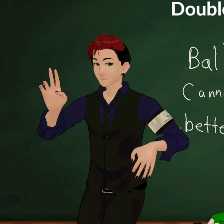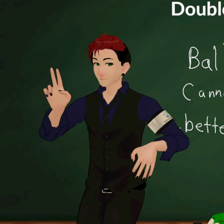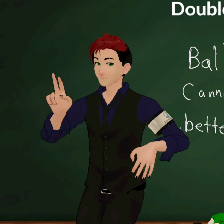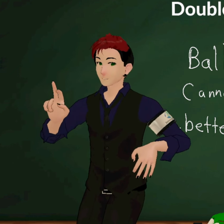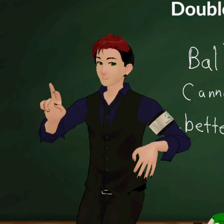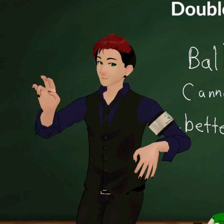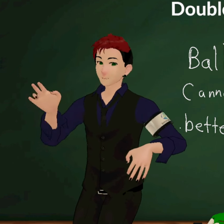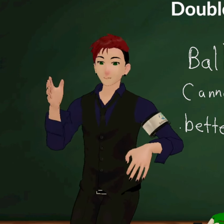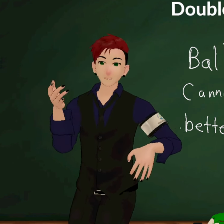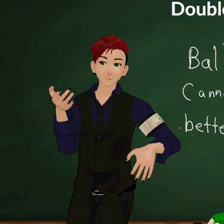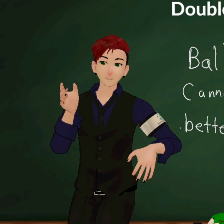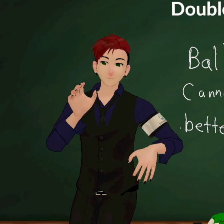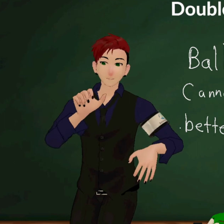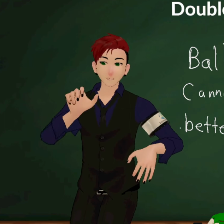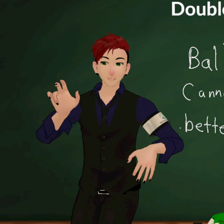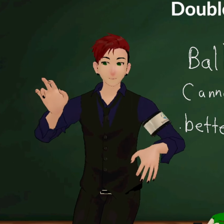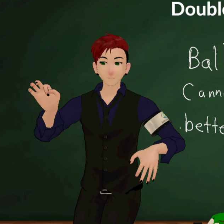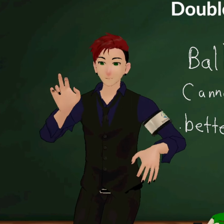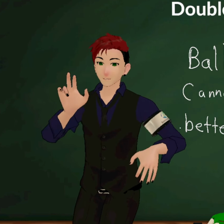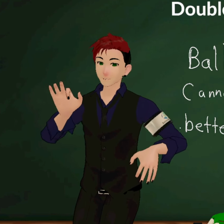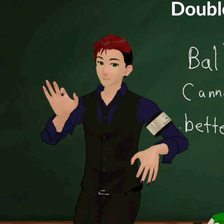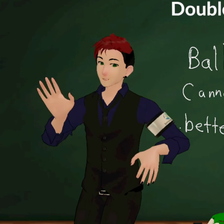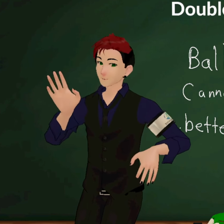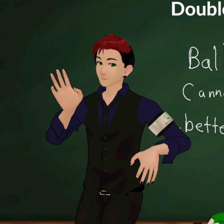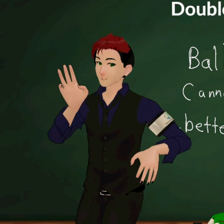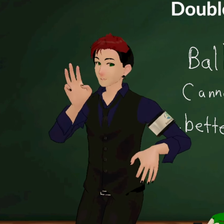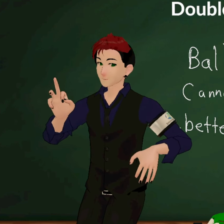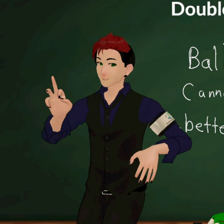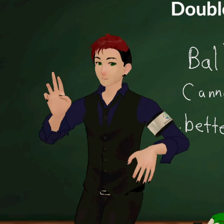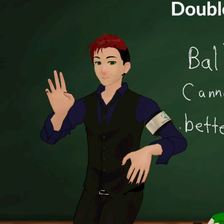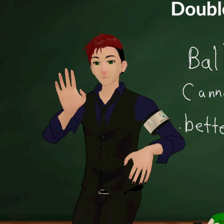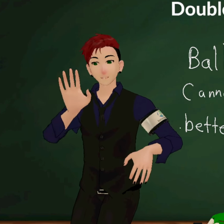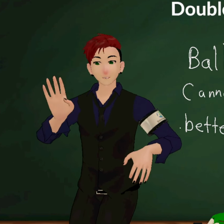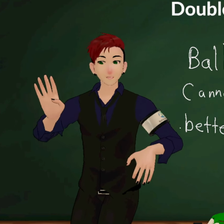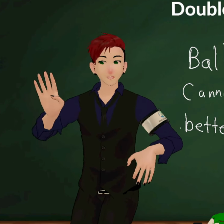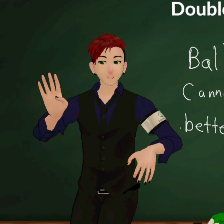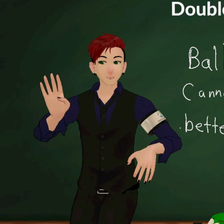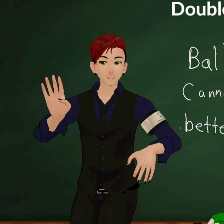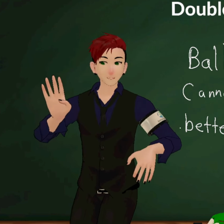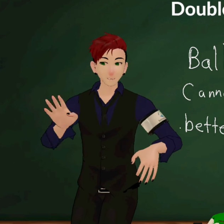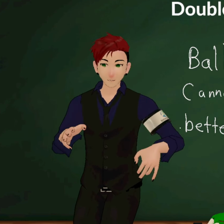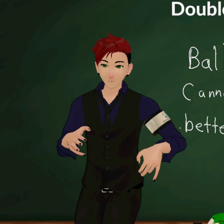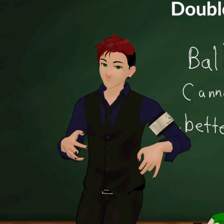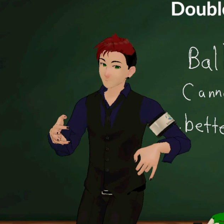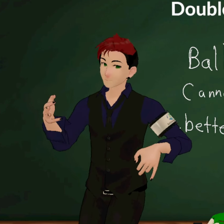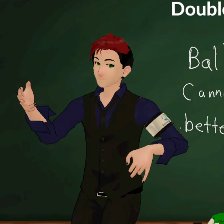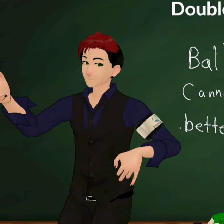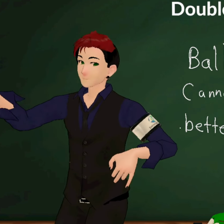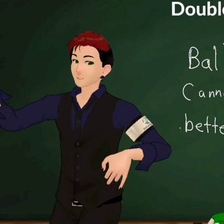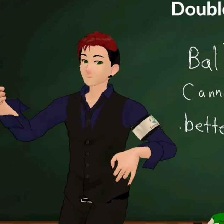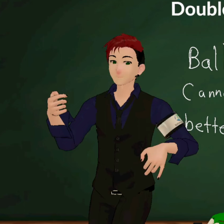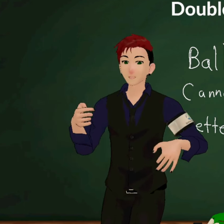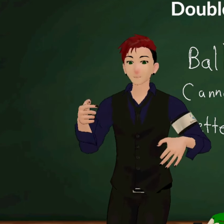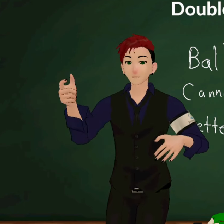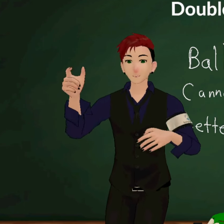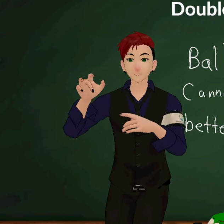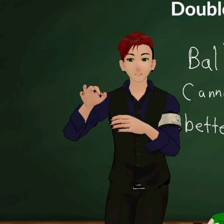Better, which again, it doesn't look good in VR because I'm spelling it in real life, but you would drag it on the double letters. There is